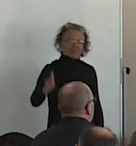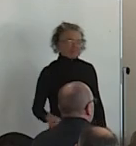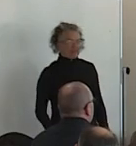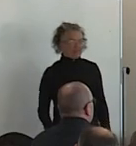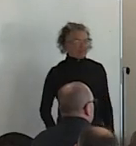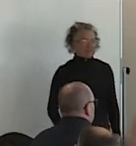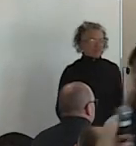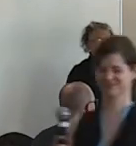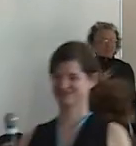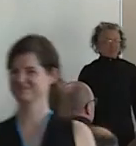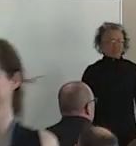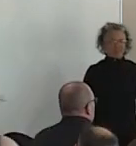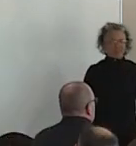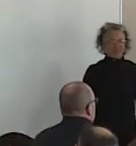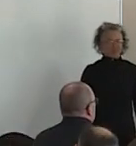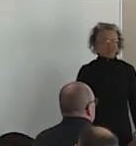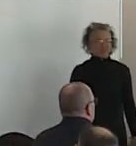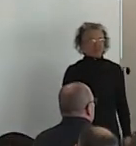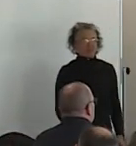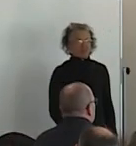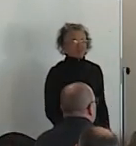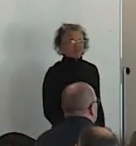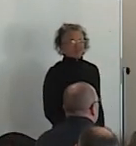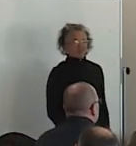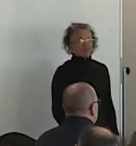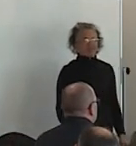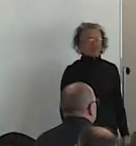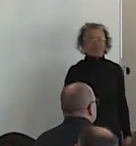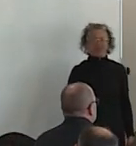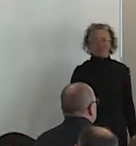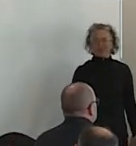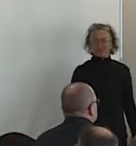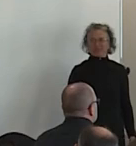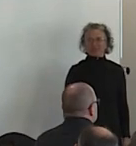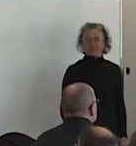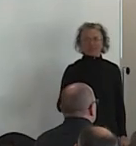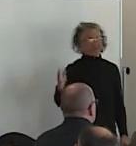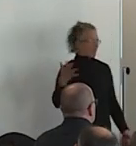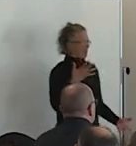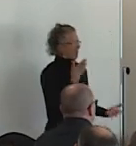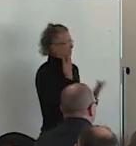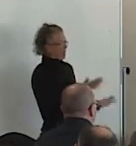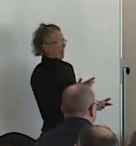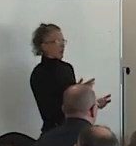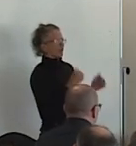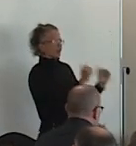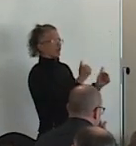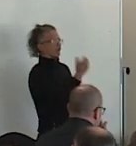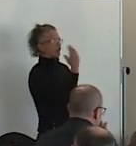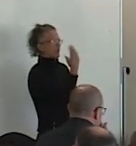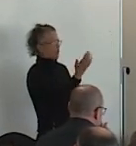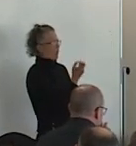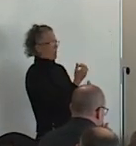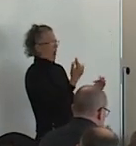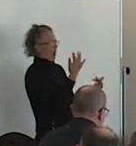Uh, Thanks. That was a really great talk. There's a lot to